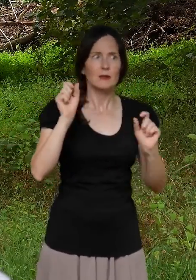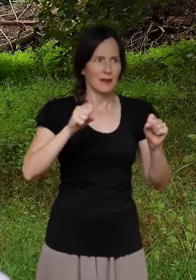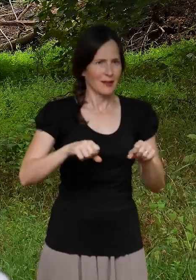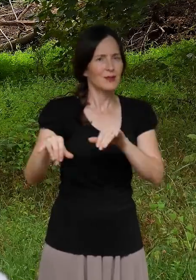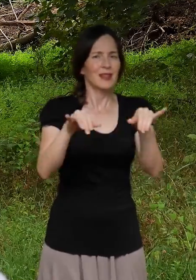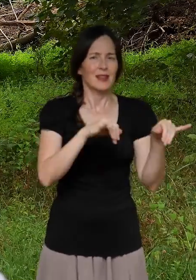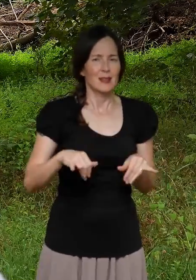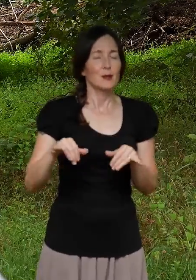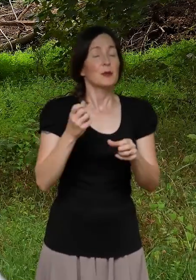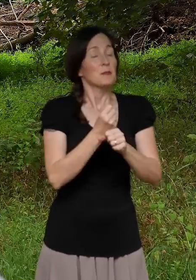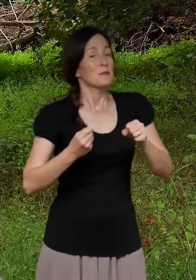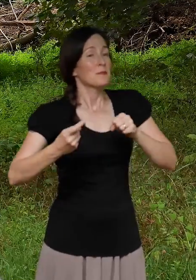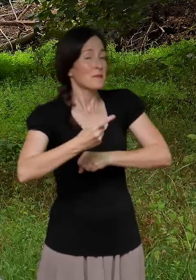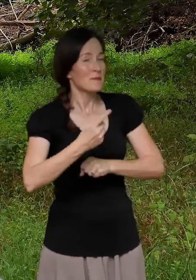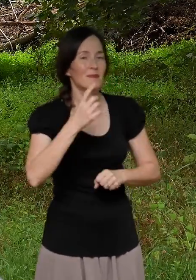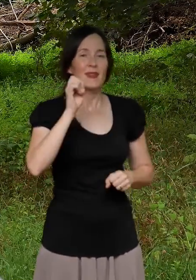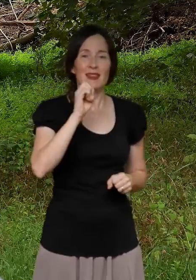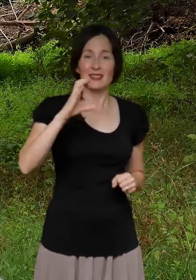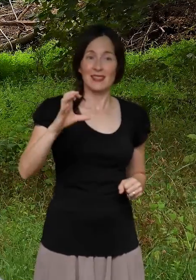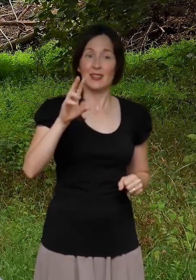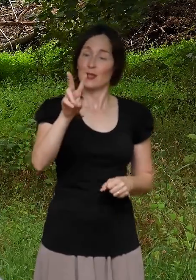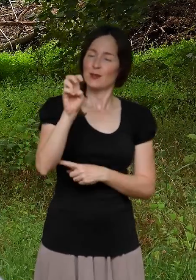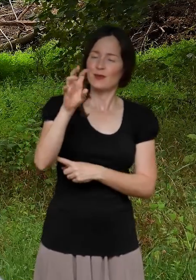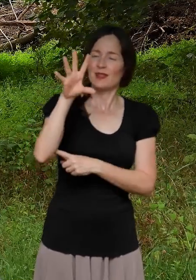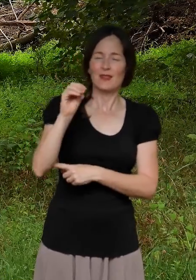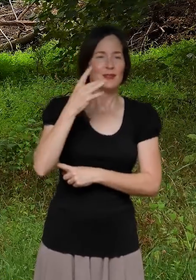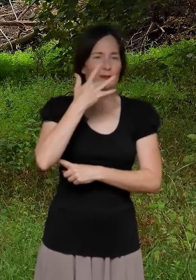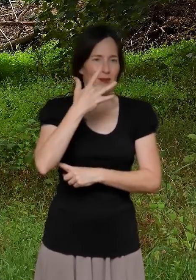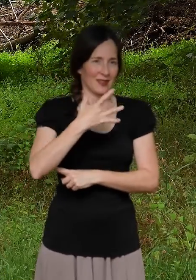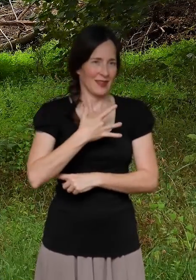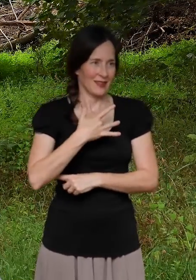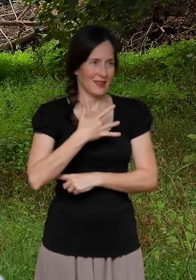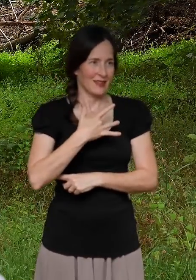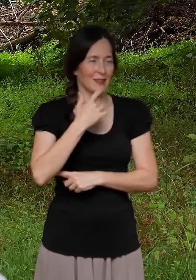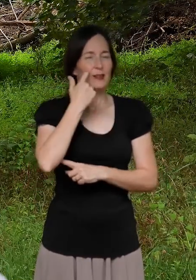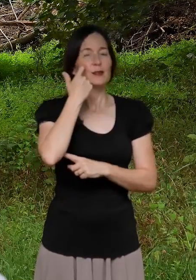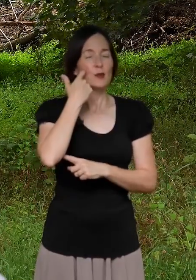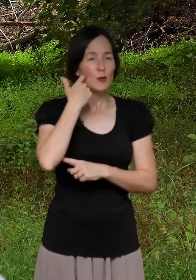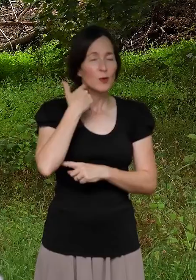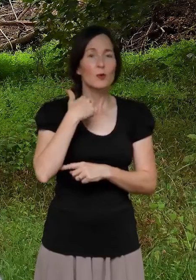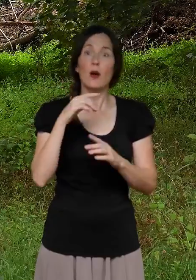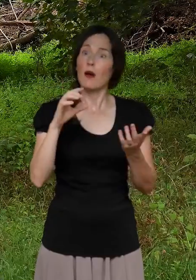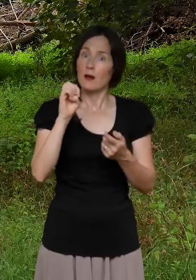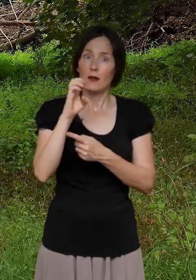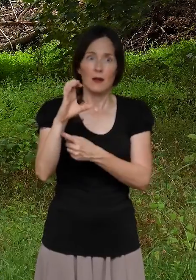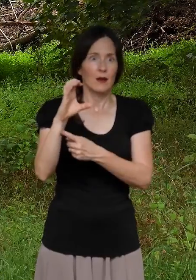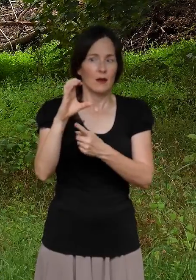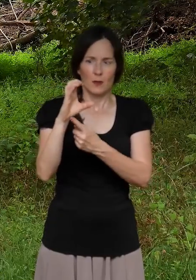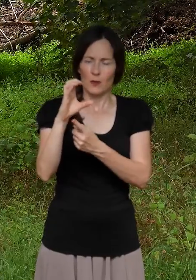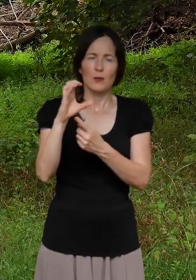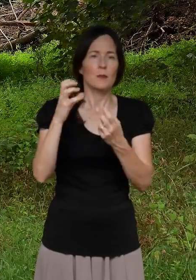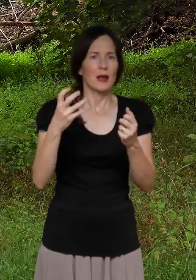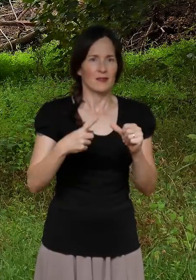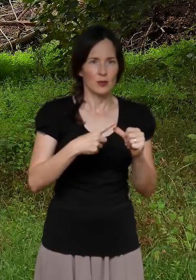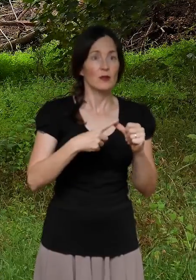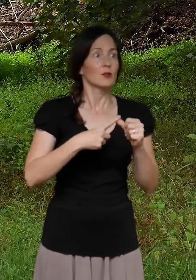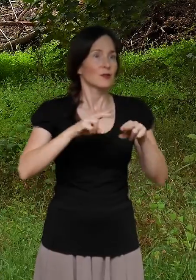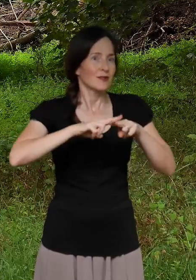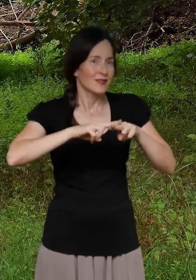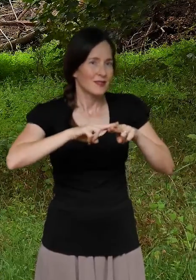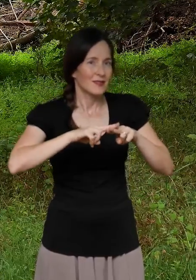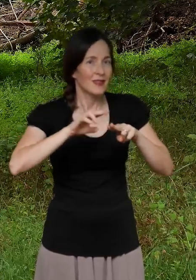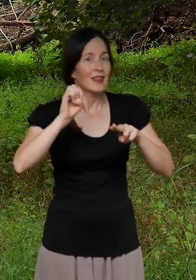a $40 million project for the EC Safe and Sound project with only a small, low-interest loan to repay to the